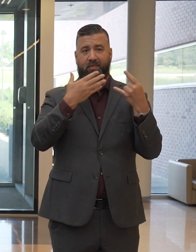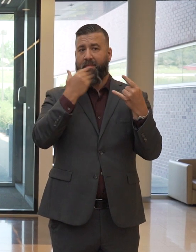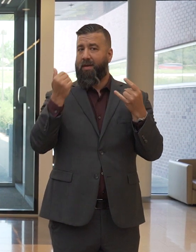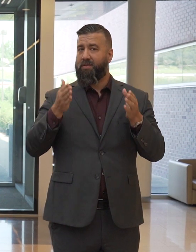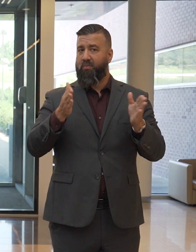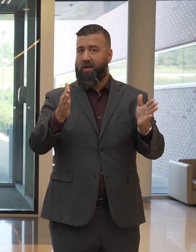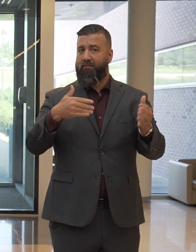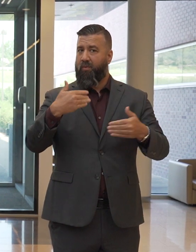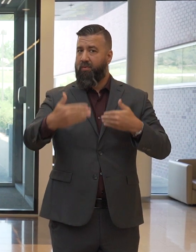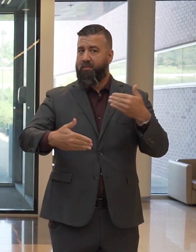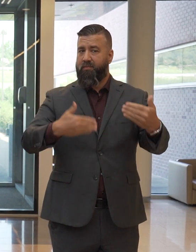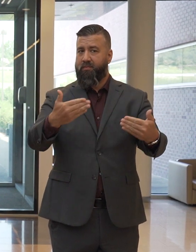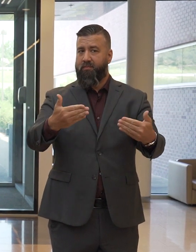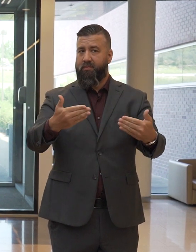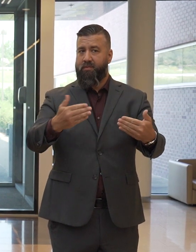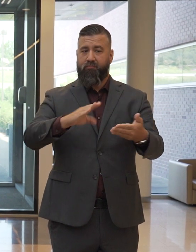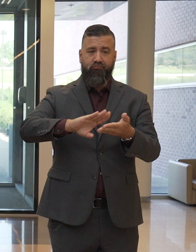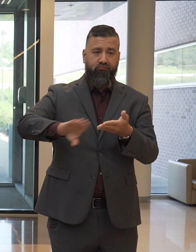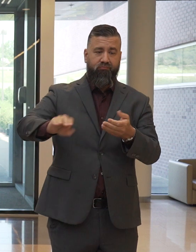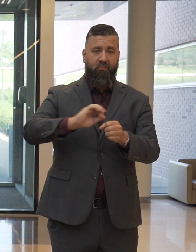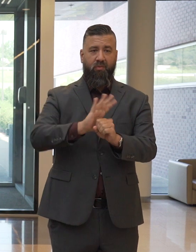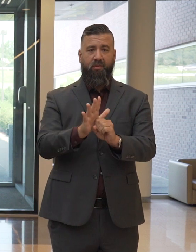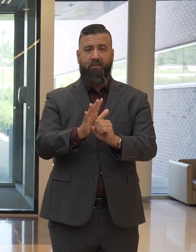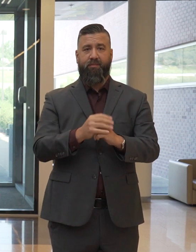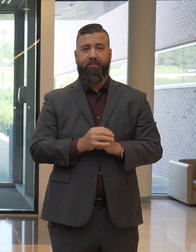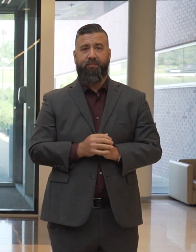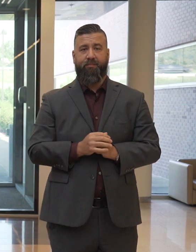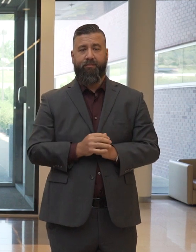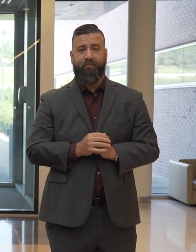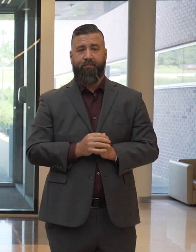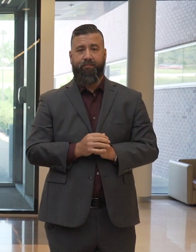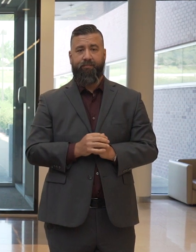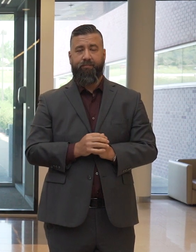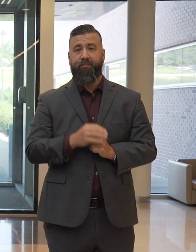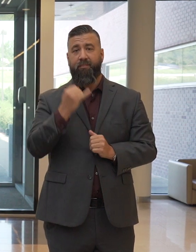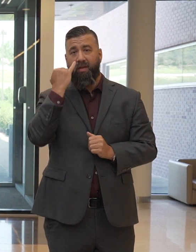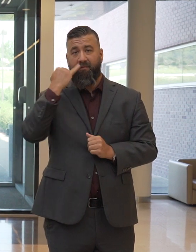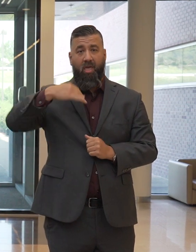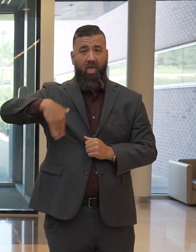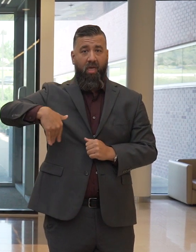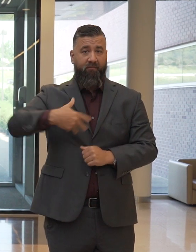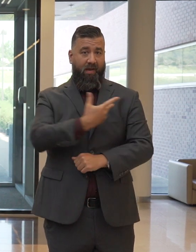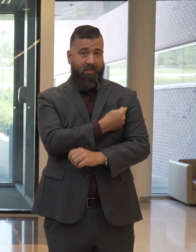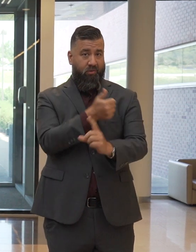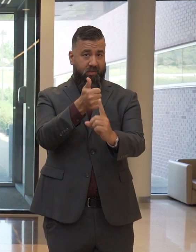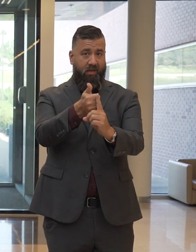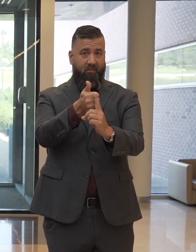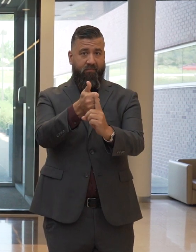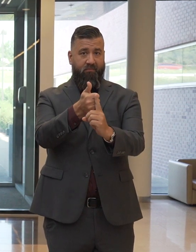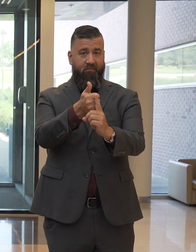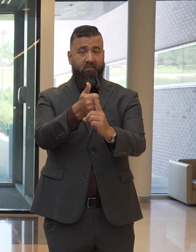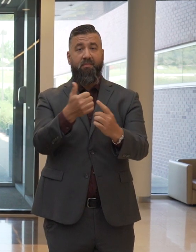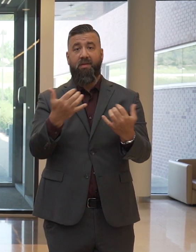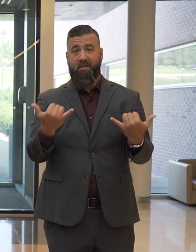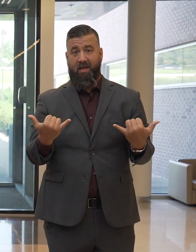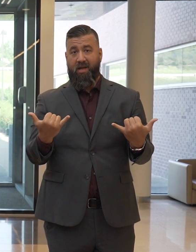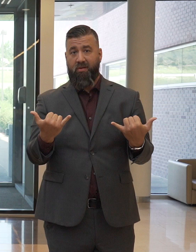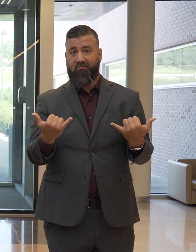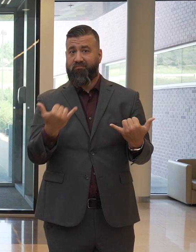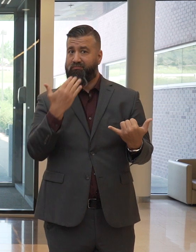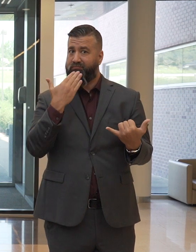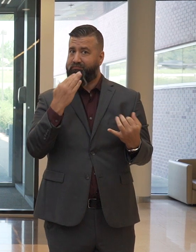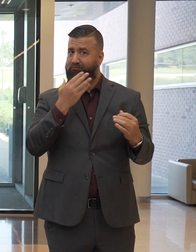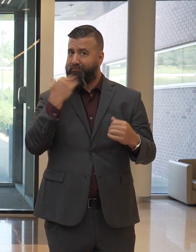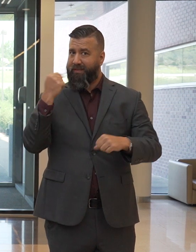best way forward in curbing the virus. And if you haven't gotten a vaccine, know now that this is the